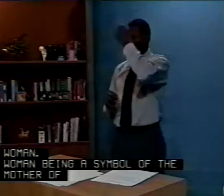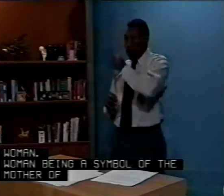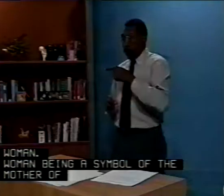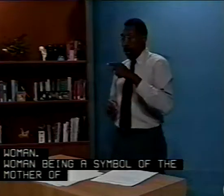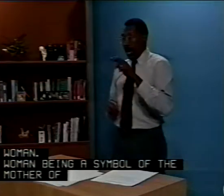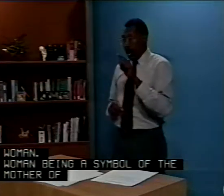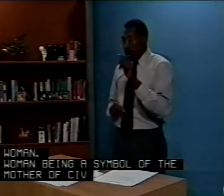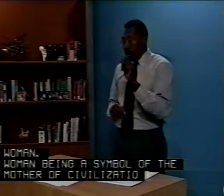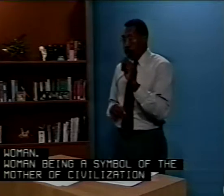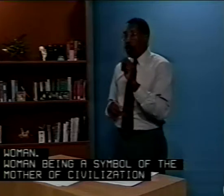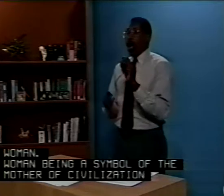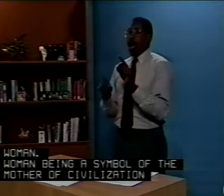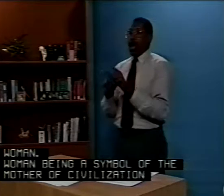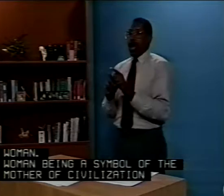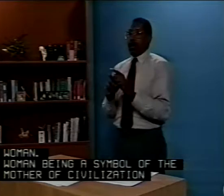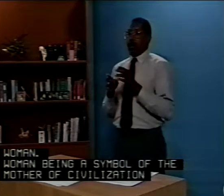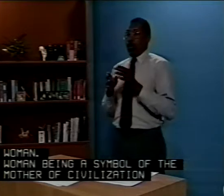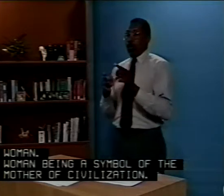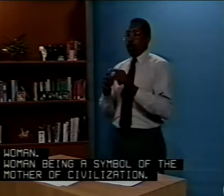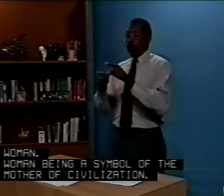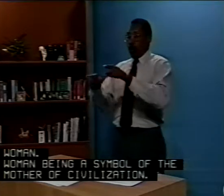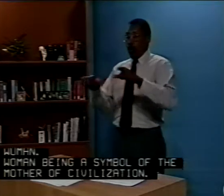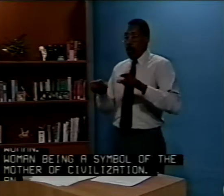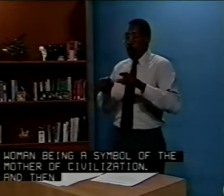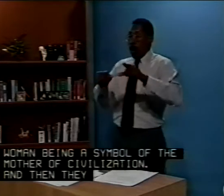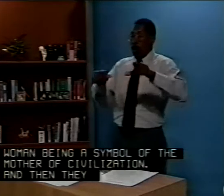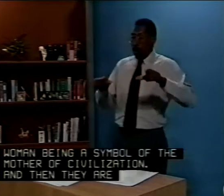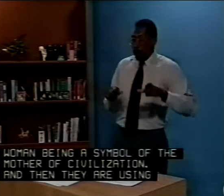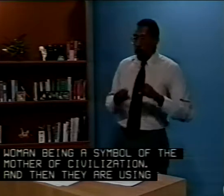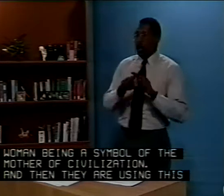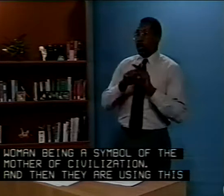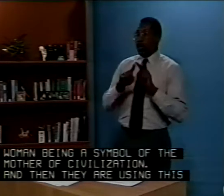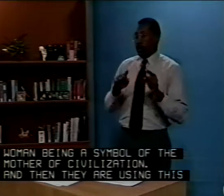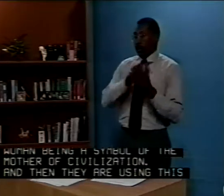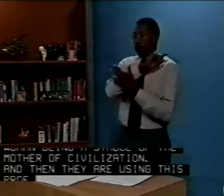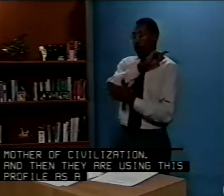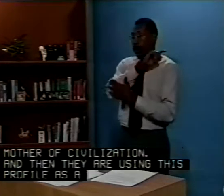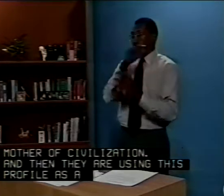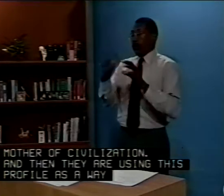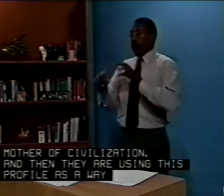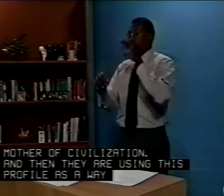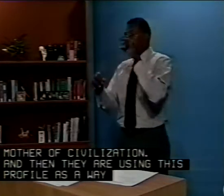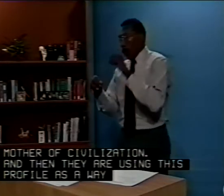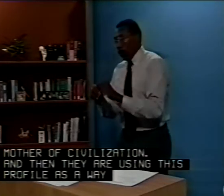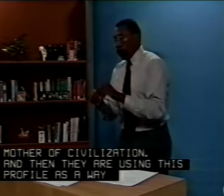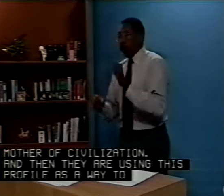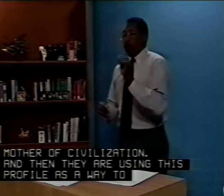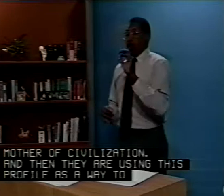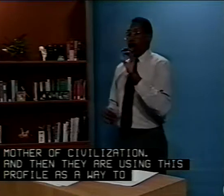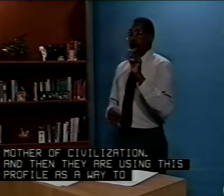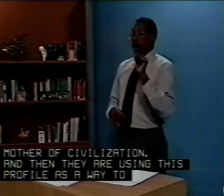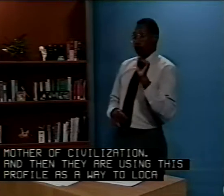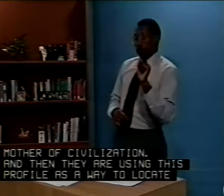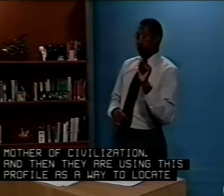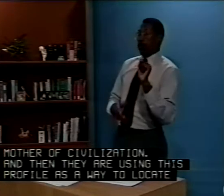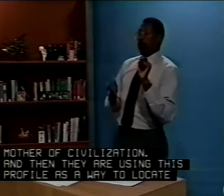And then they're using this profile as a way to locate different countries within the